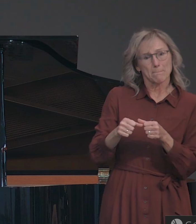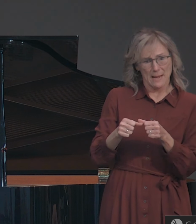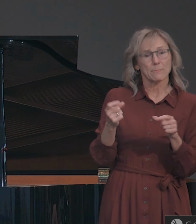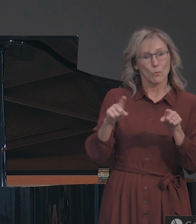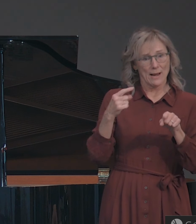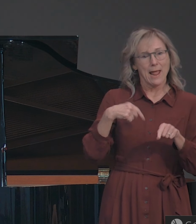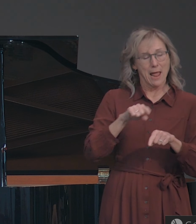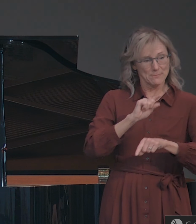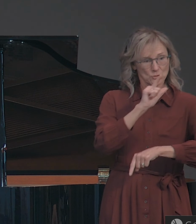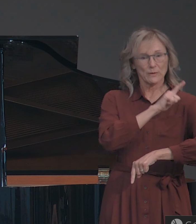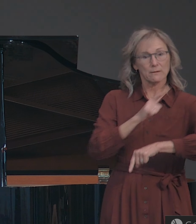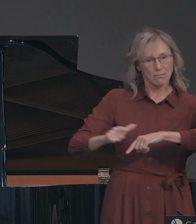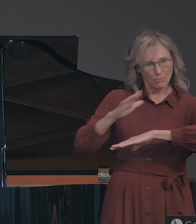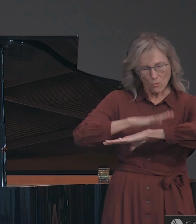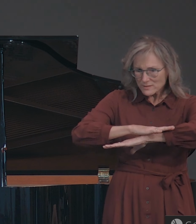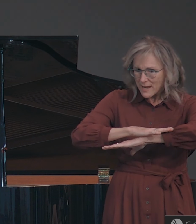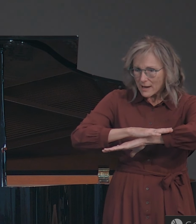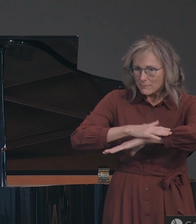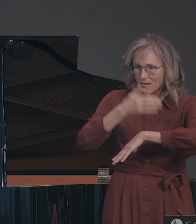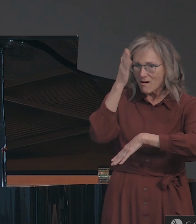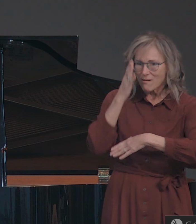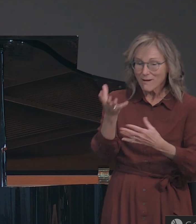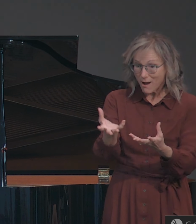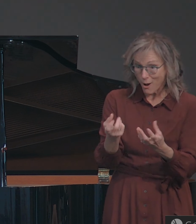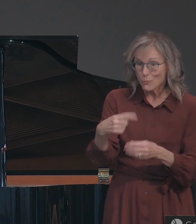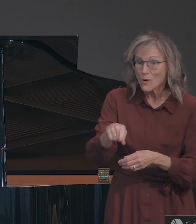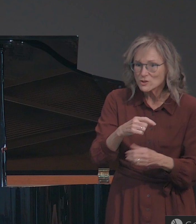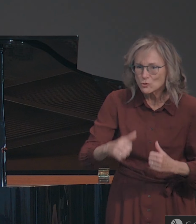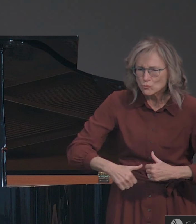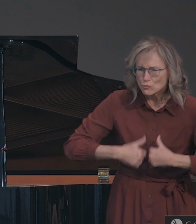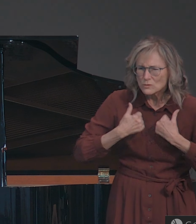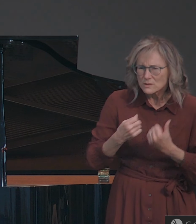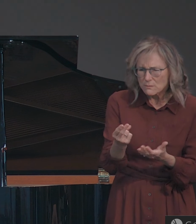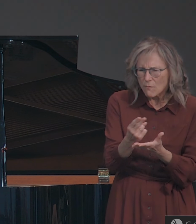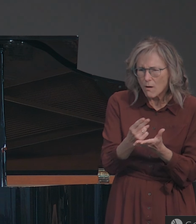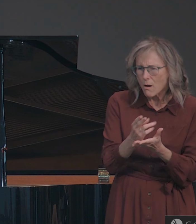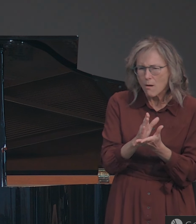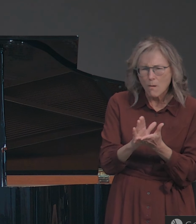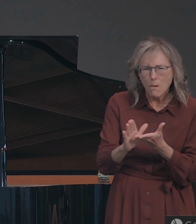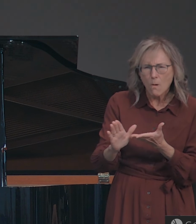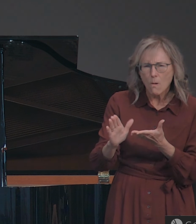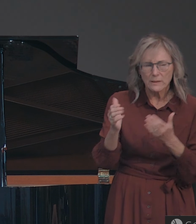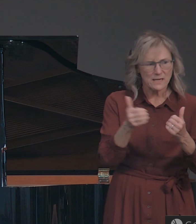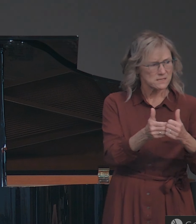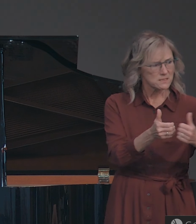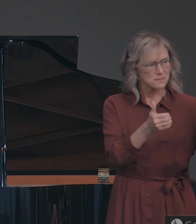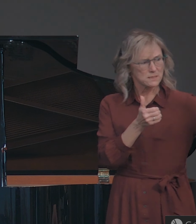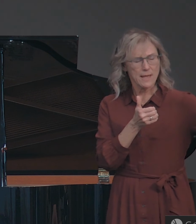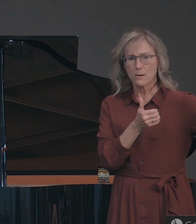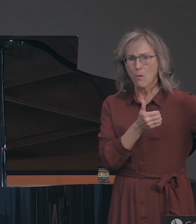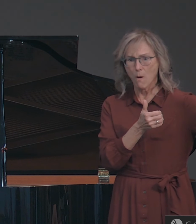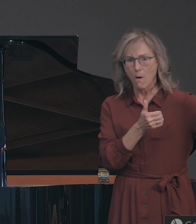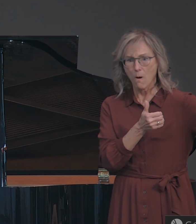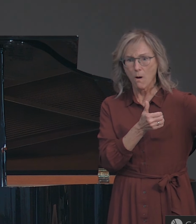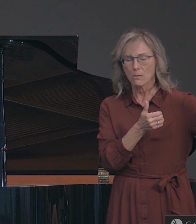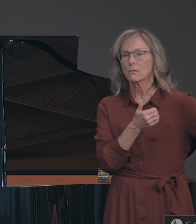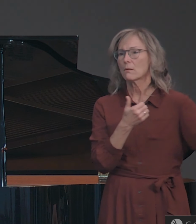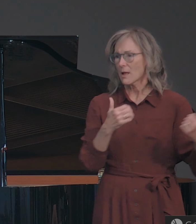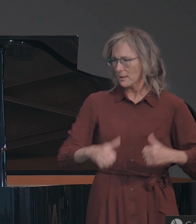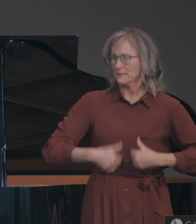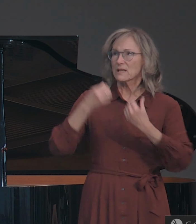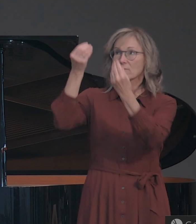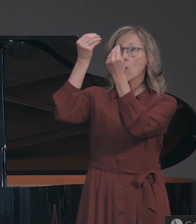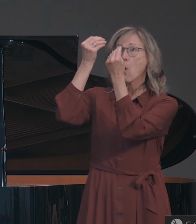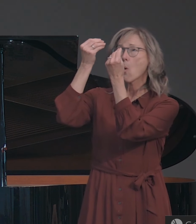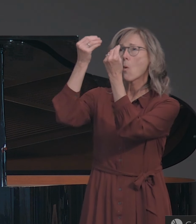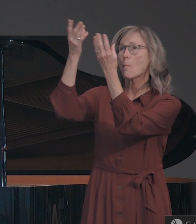morning. God wants you to live holy, set apart. Live in